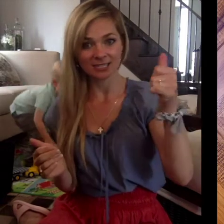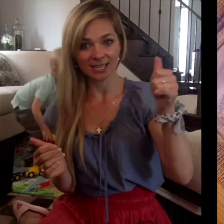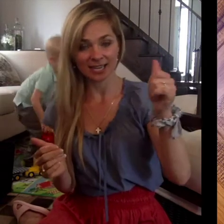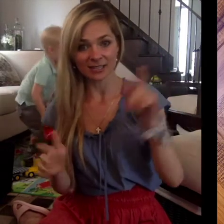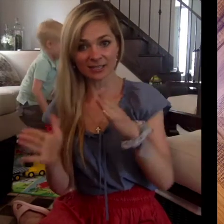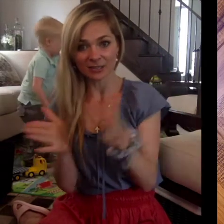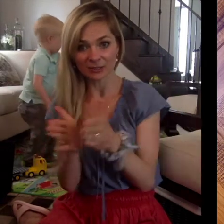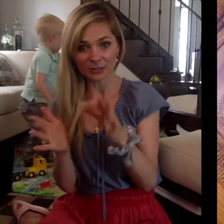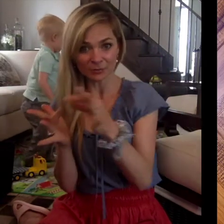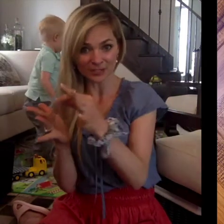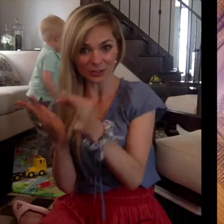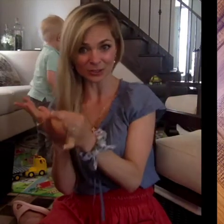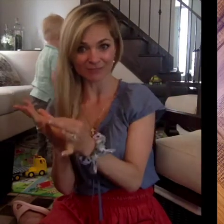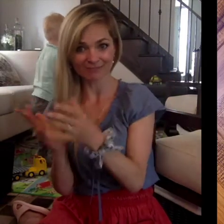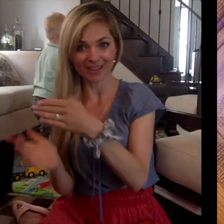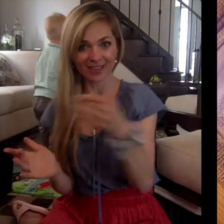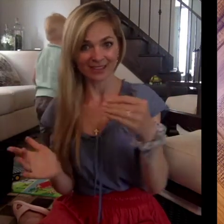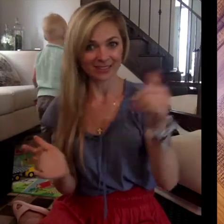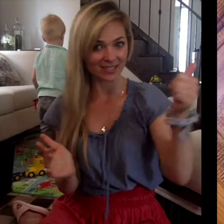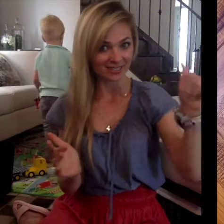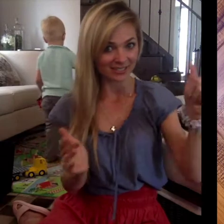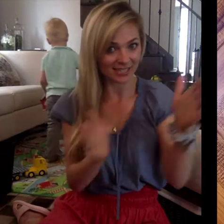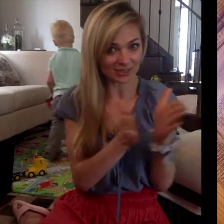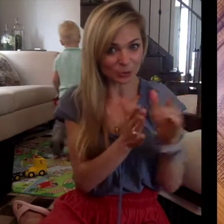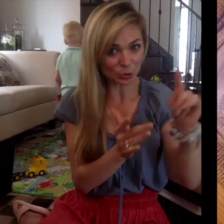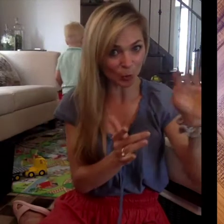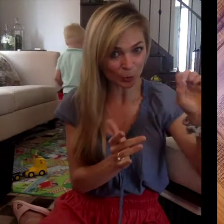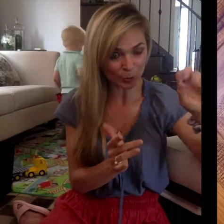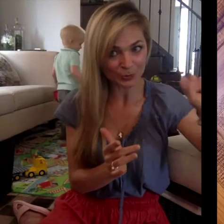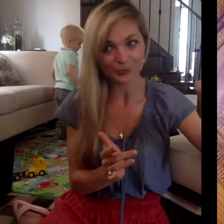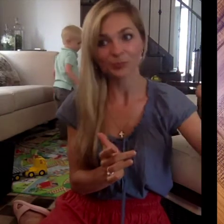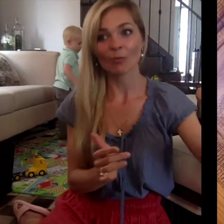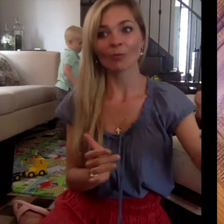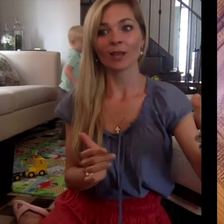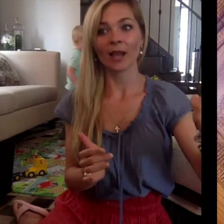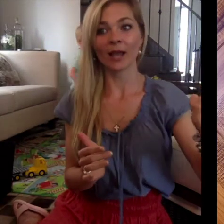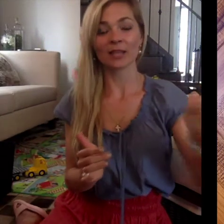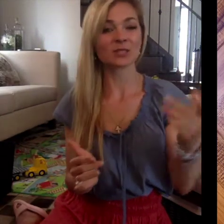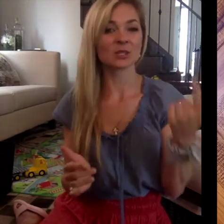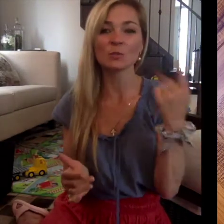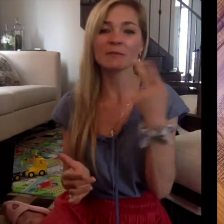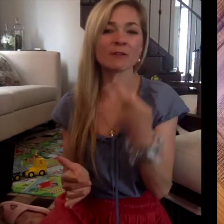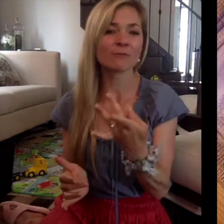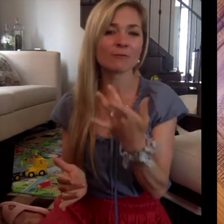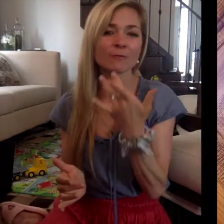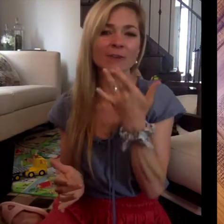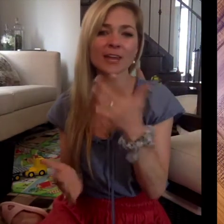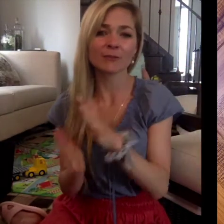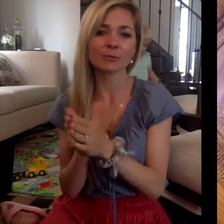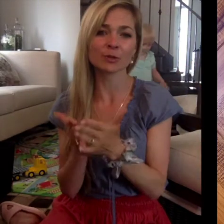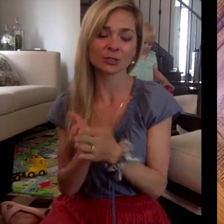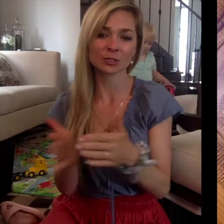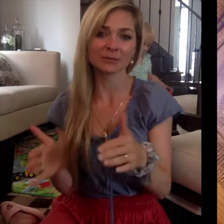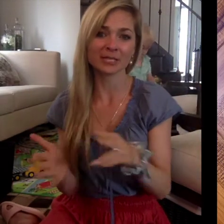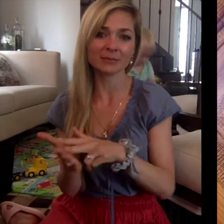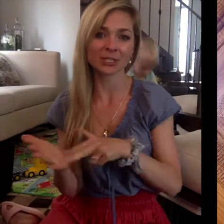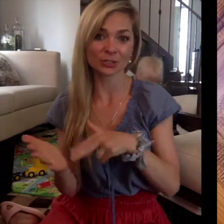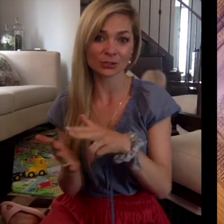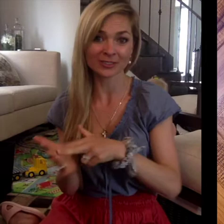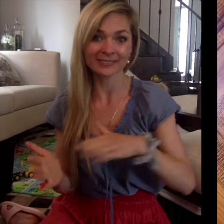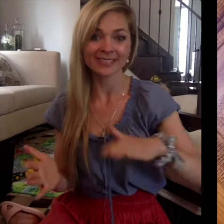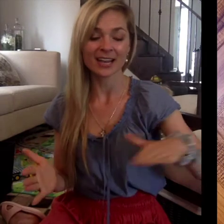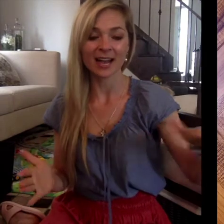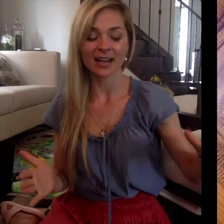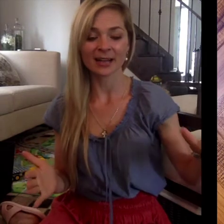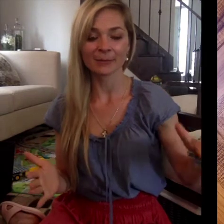is 10 Little Fingers and 10 Little Toes. It's one of my favorite books to read my